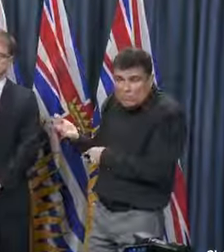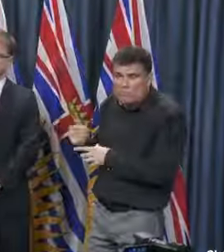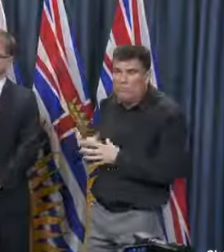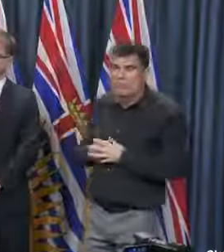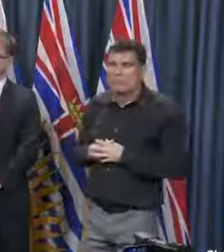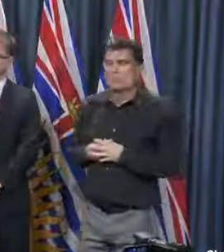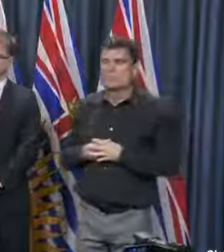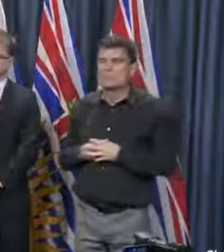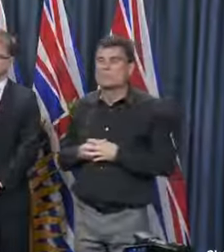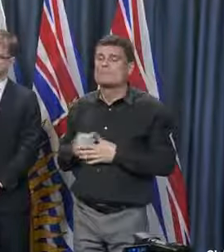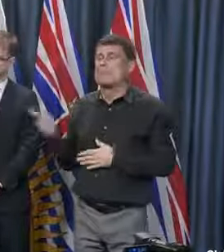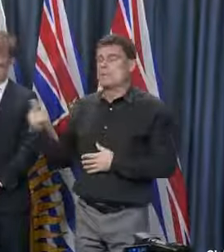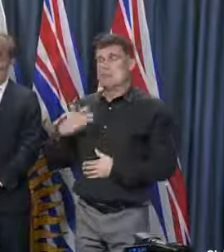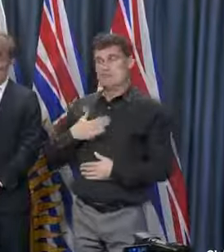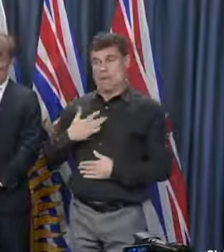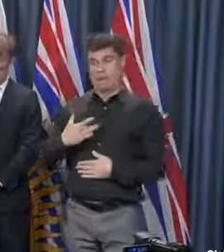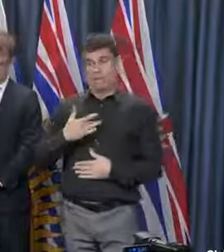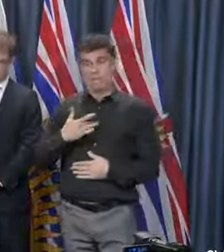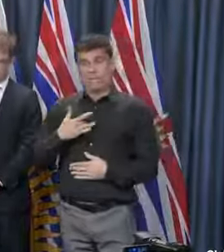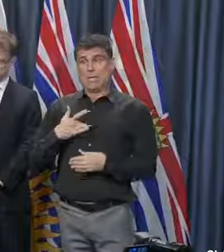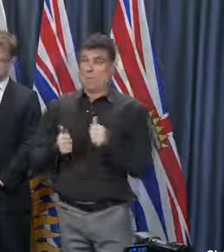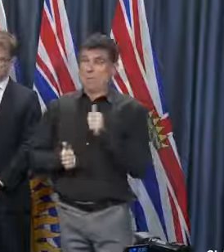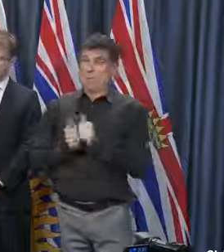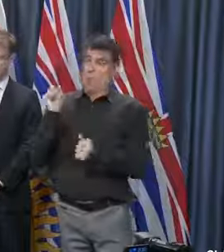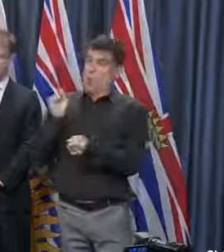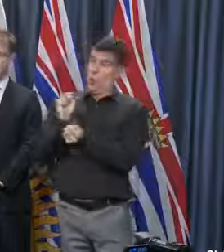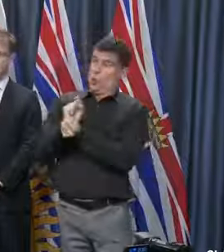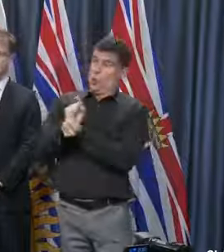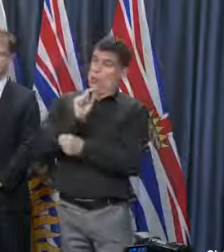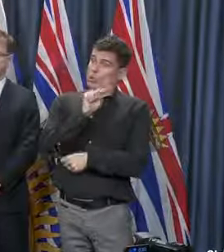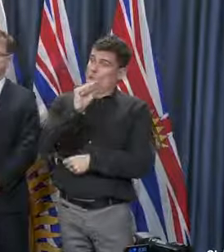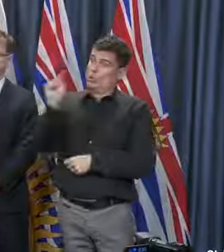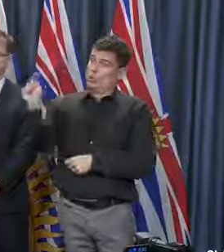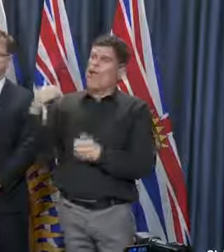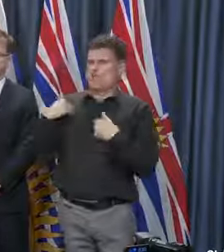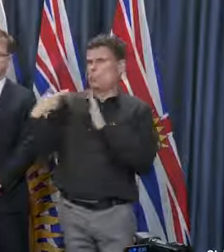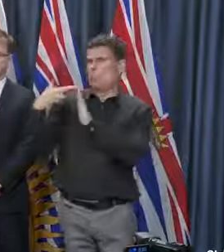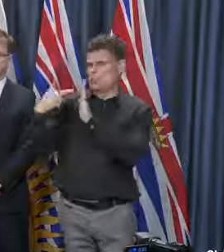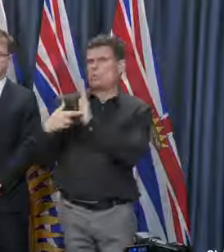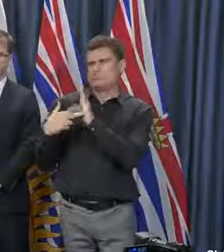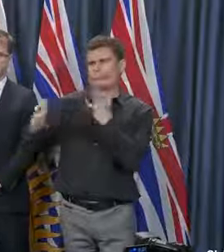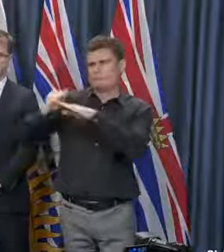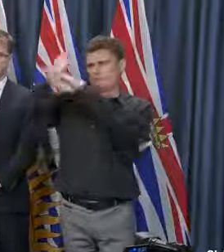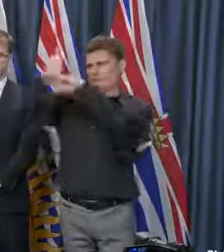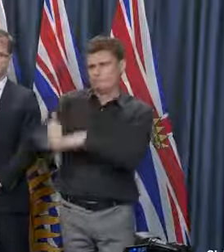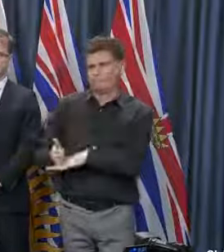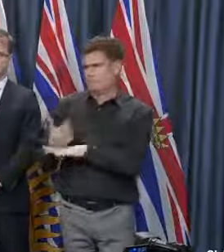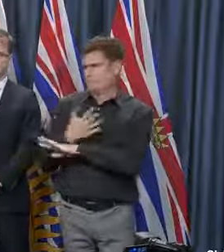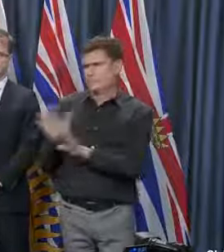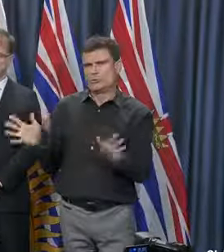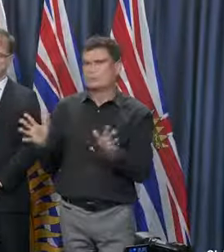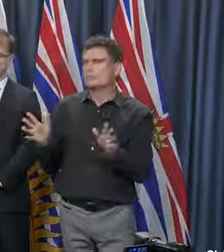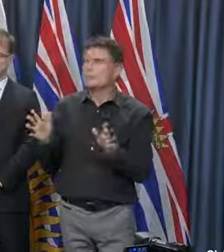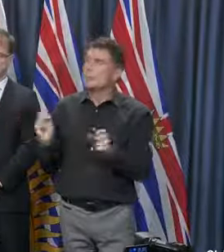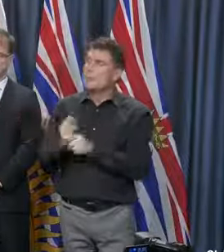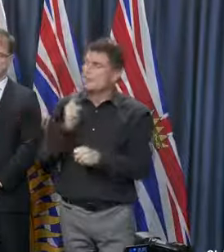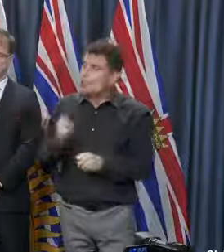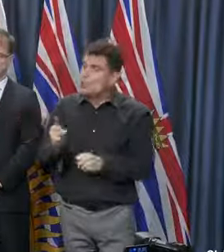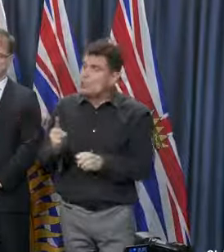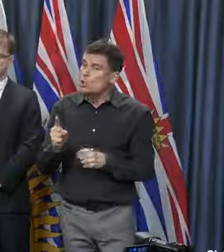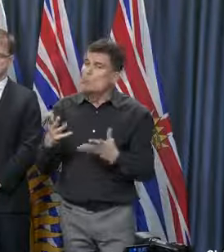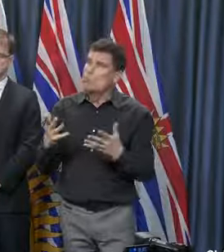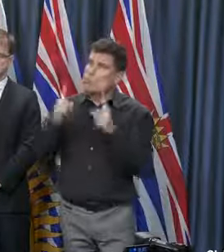them have policies in place already that ensure that these rules are met. I think the basic safety ones, of course, will